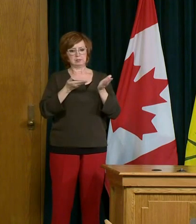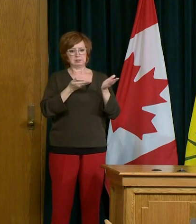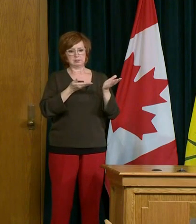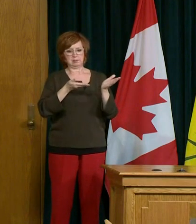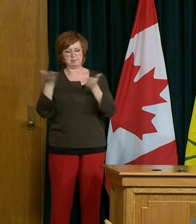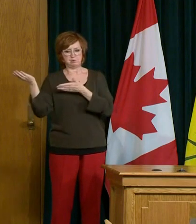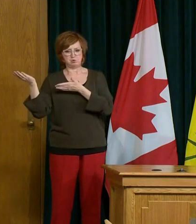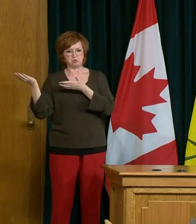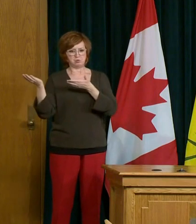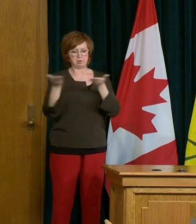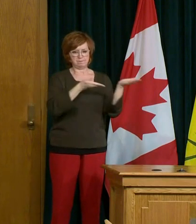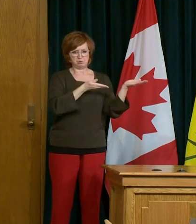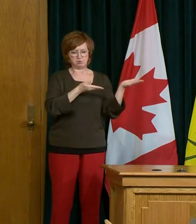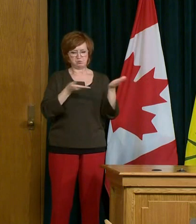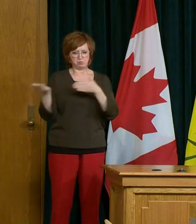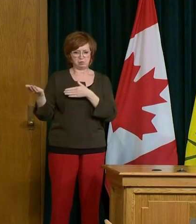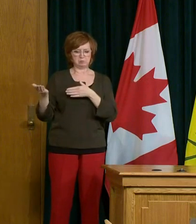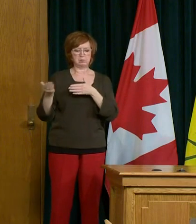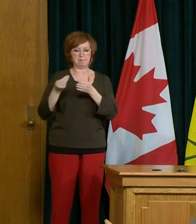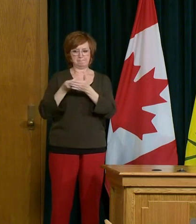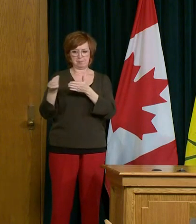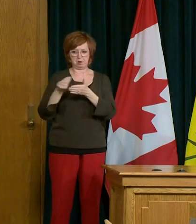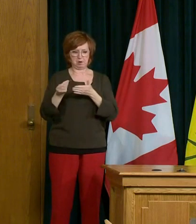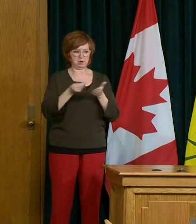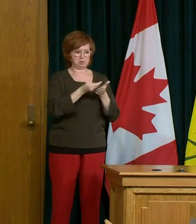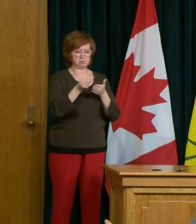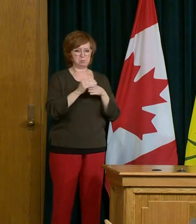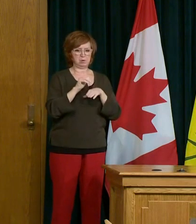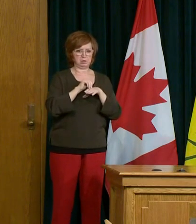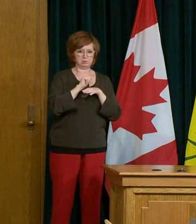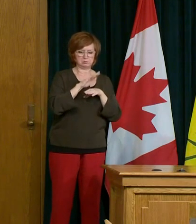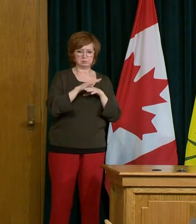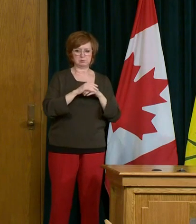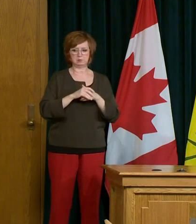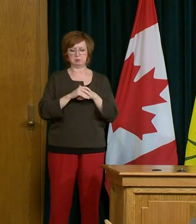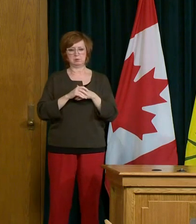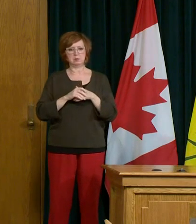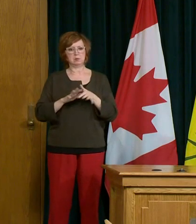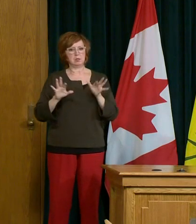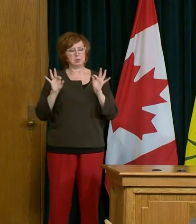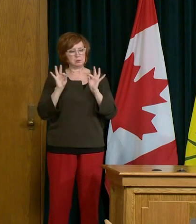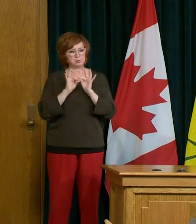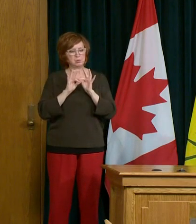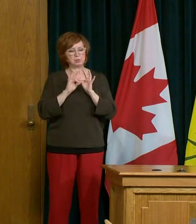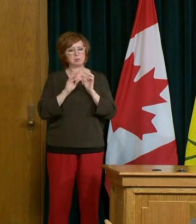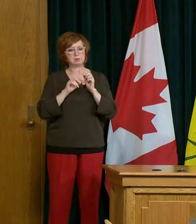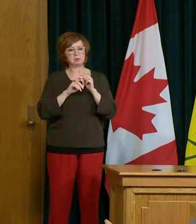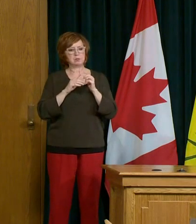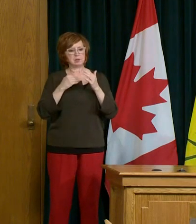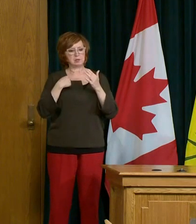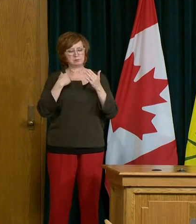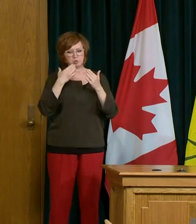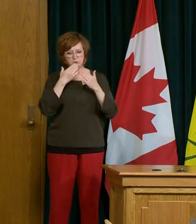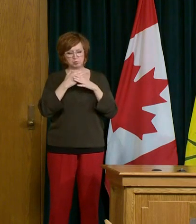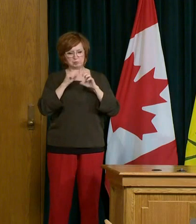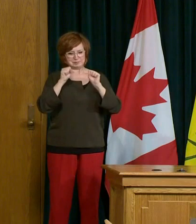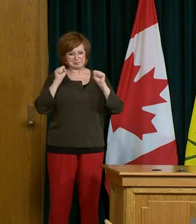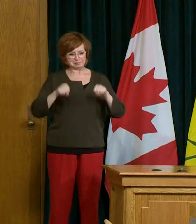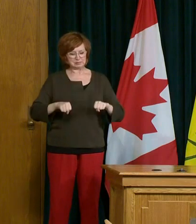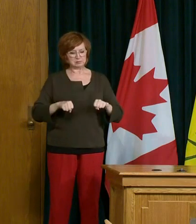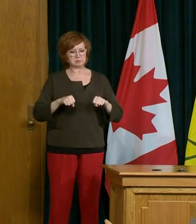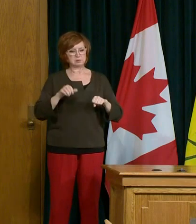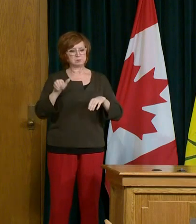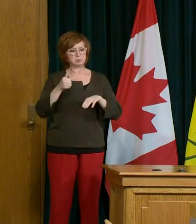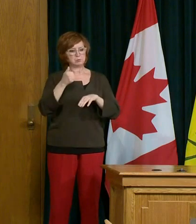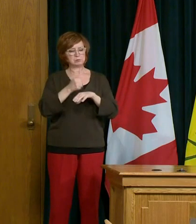have a solid system of contact tracing within each individual province, but we need to have some protocols in place, and the time to